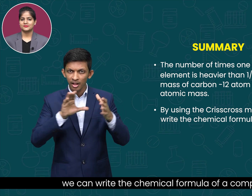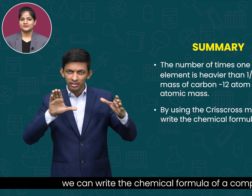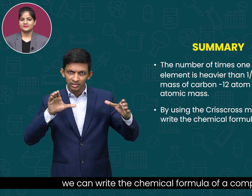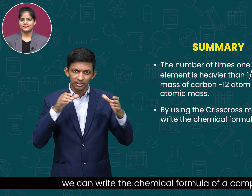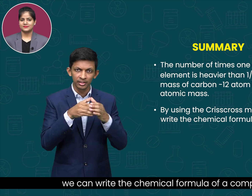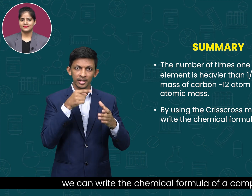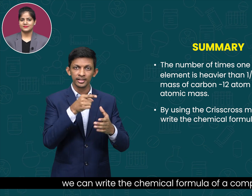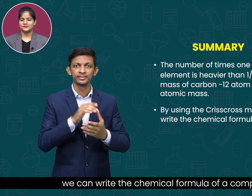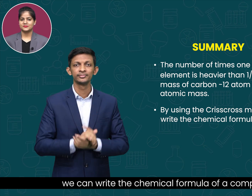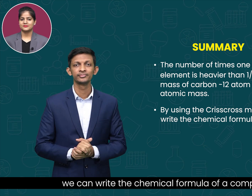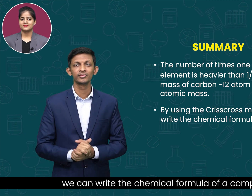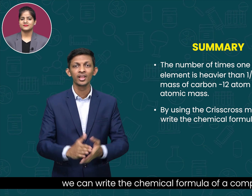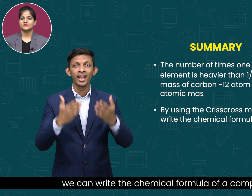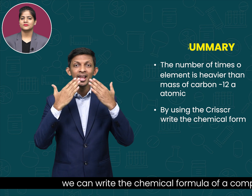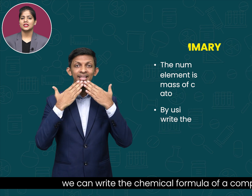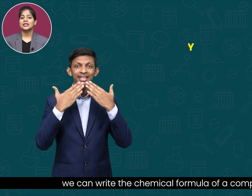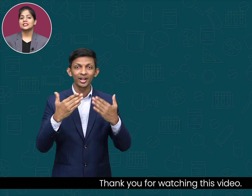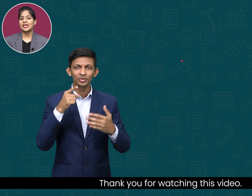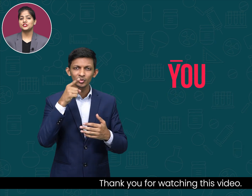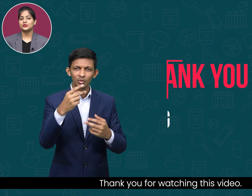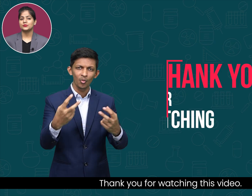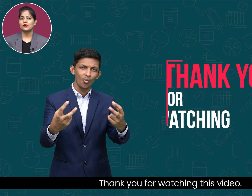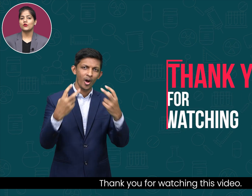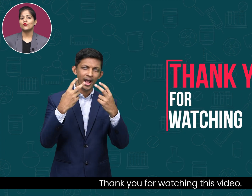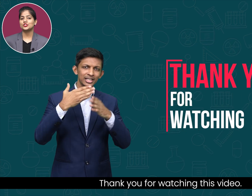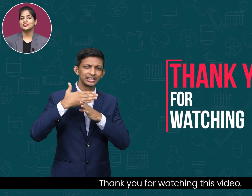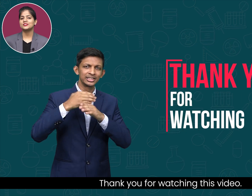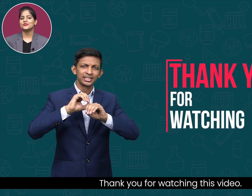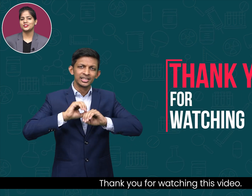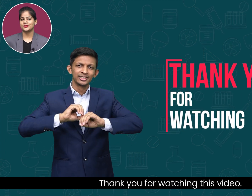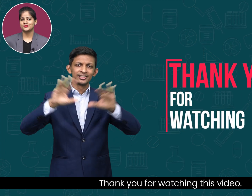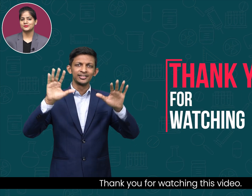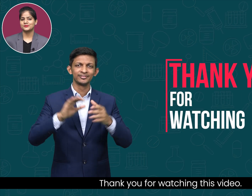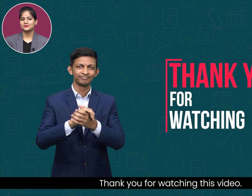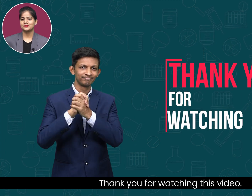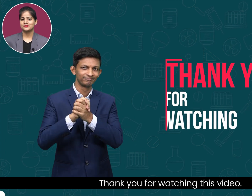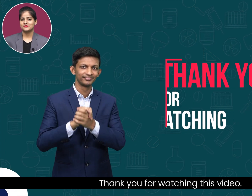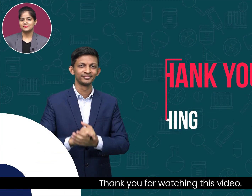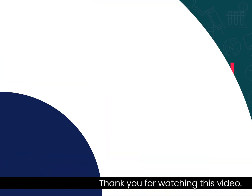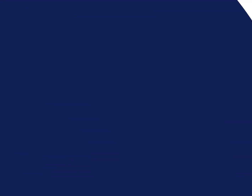Thank you for watching this video.